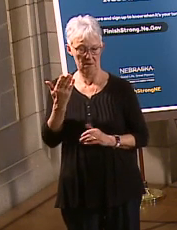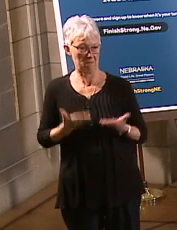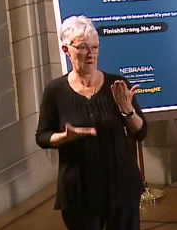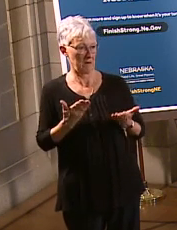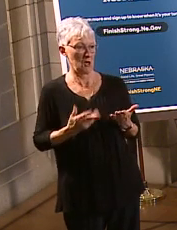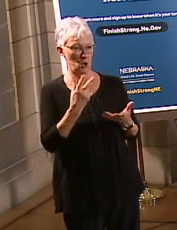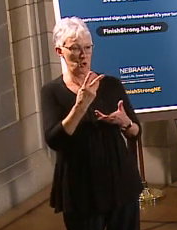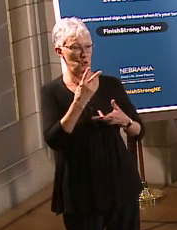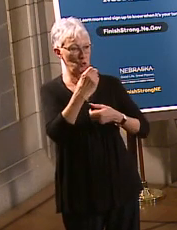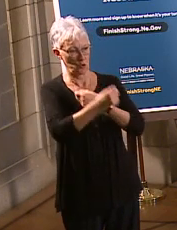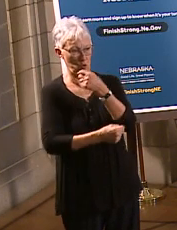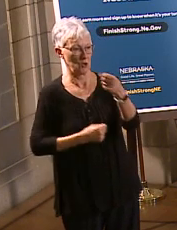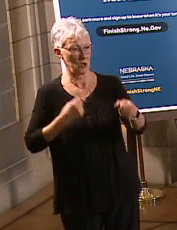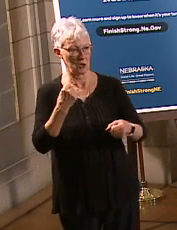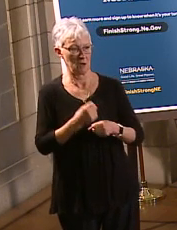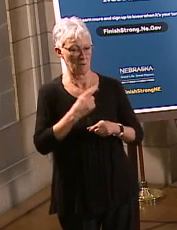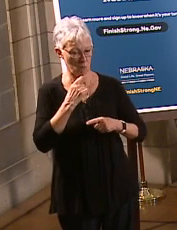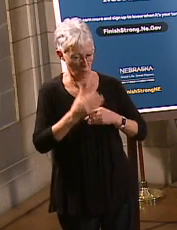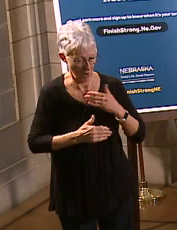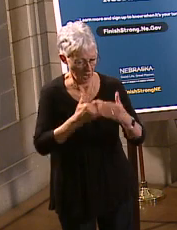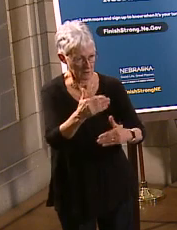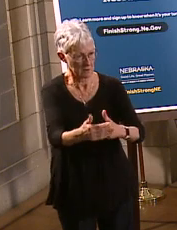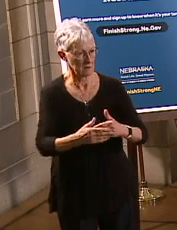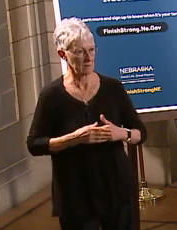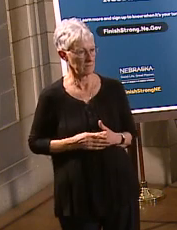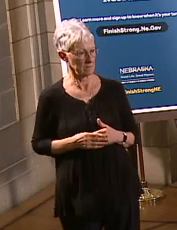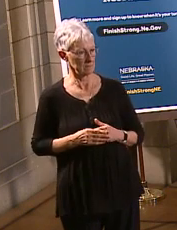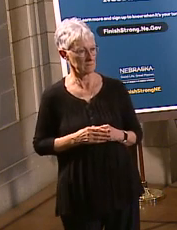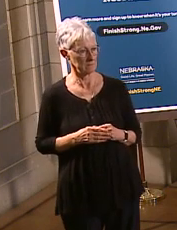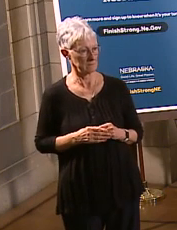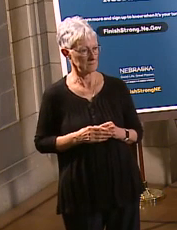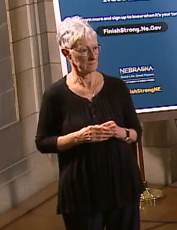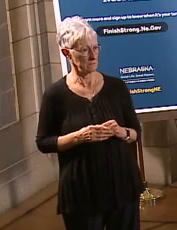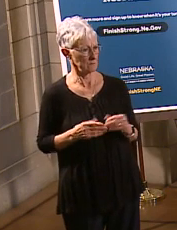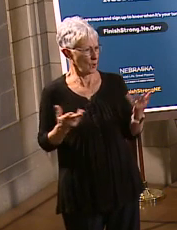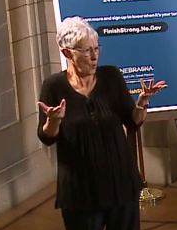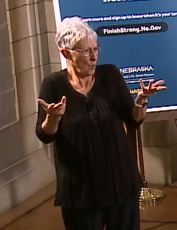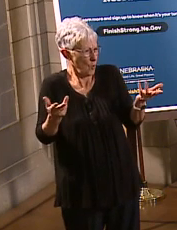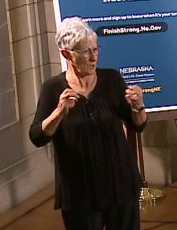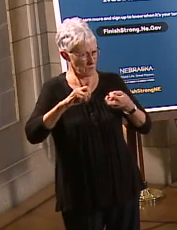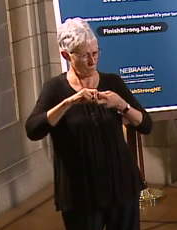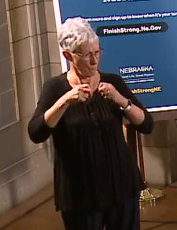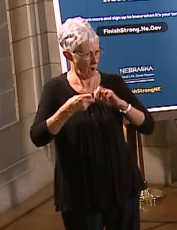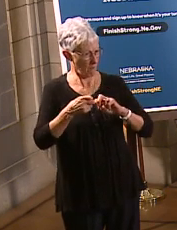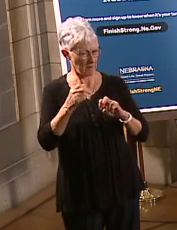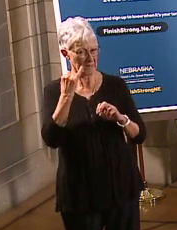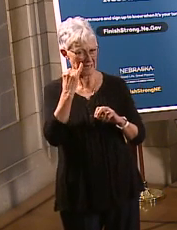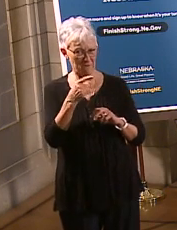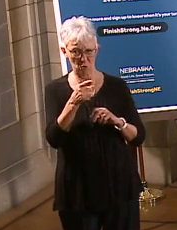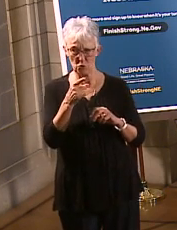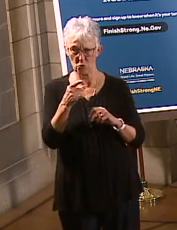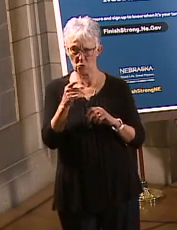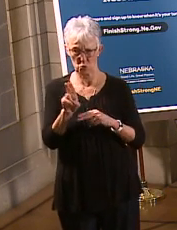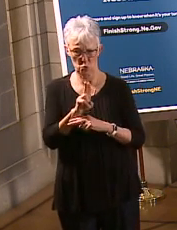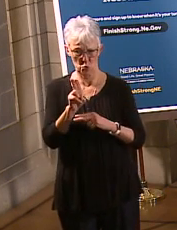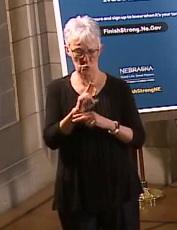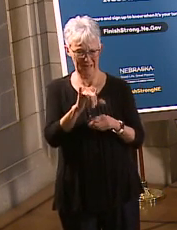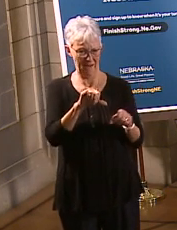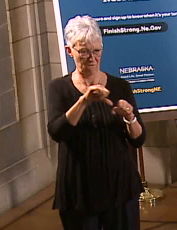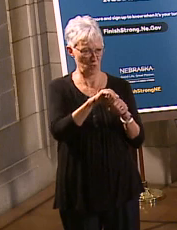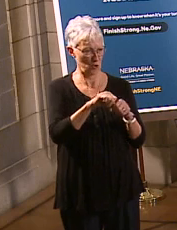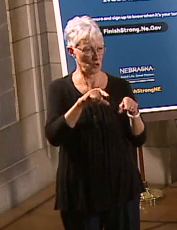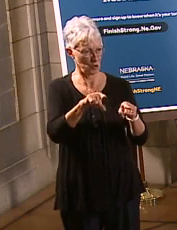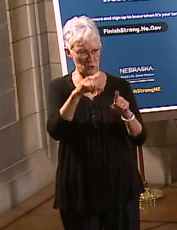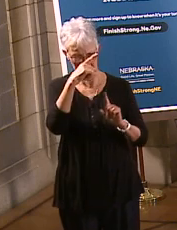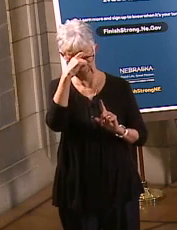2-year process or so. And what's the problem with burning it in the summer? Is it vapor lock or something? That's one, just no, vapor lock